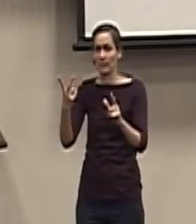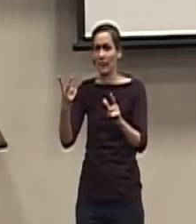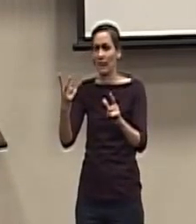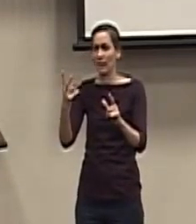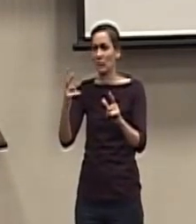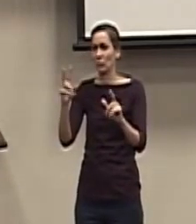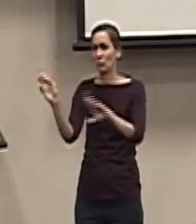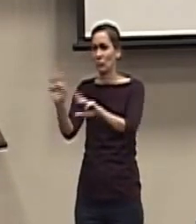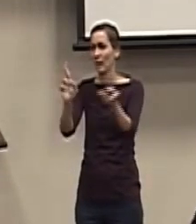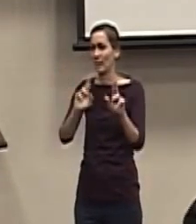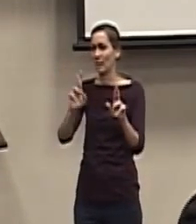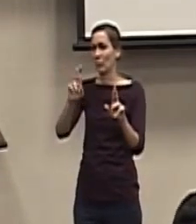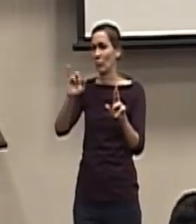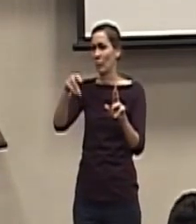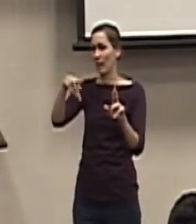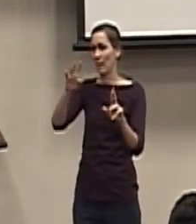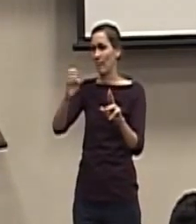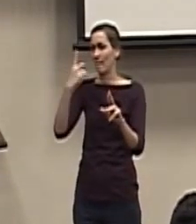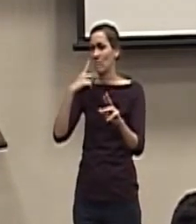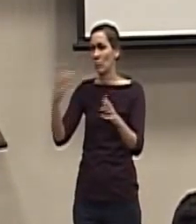Don't worry about where God sends you.